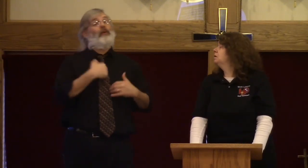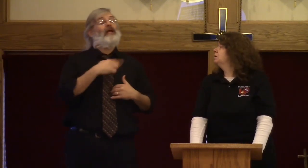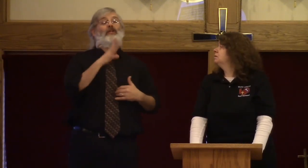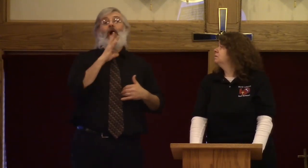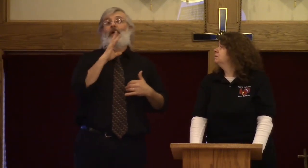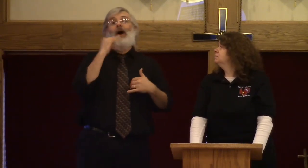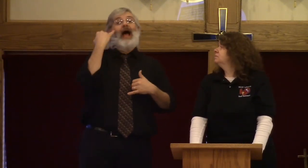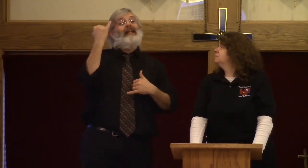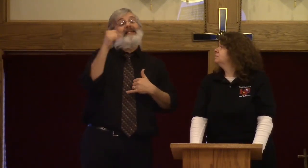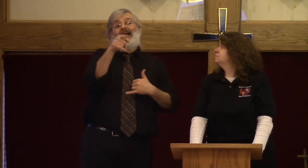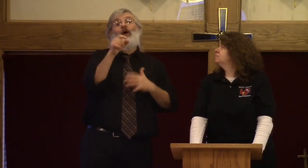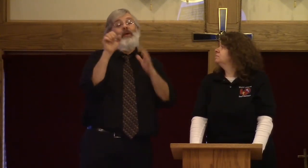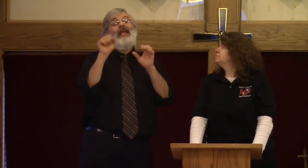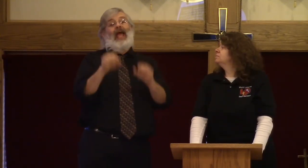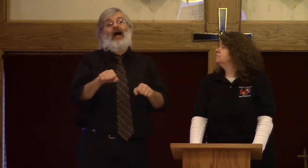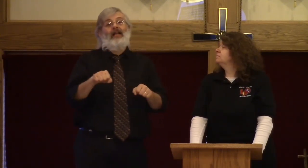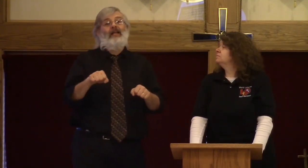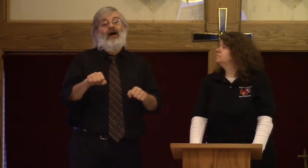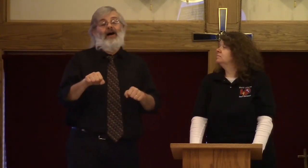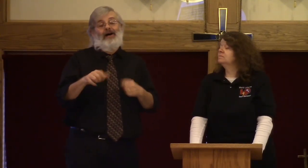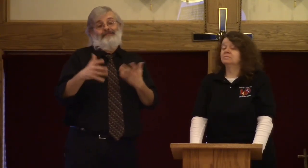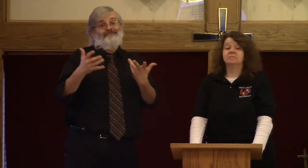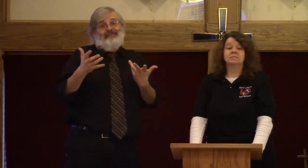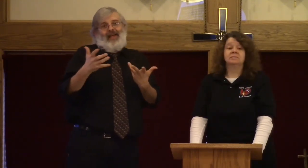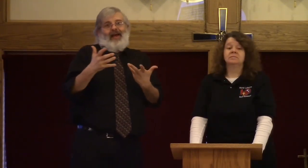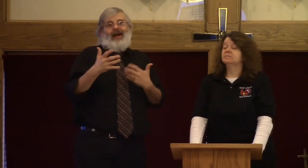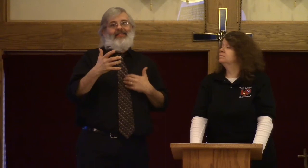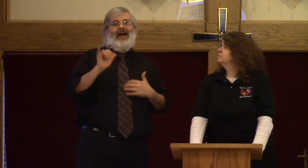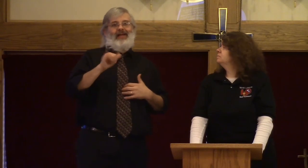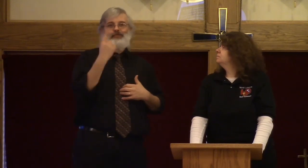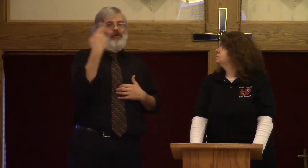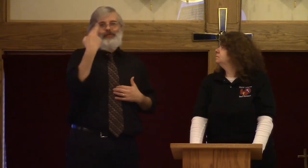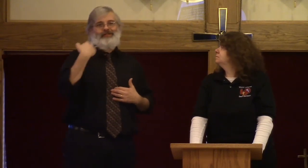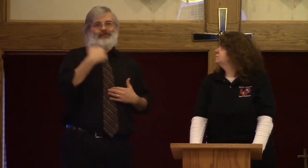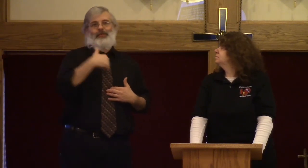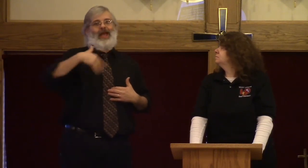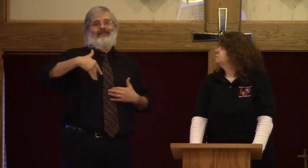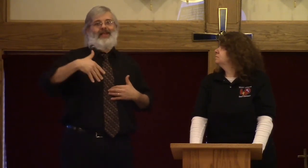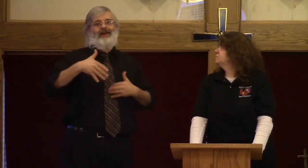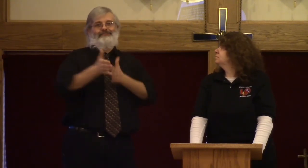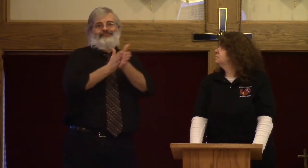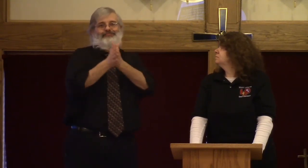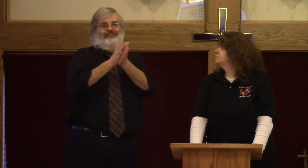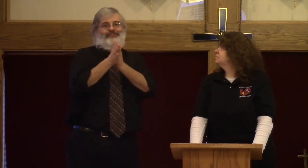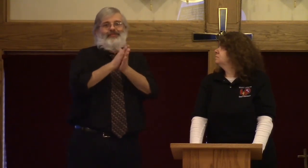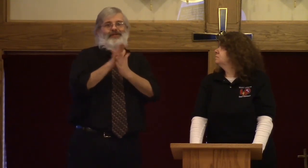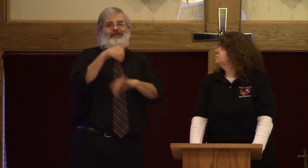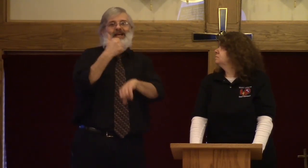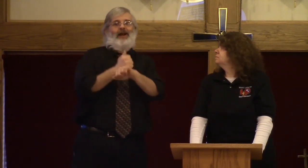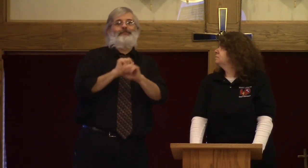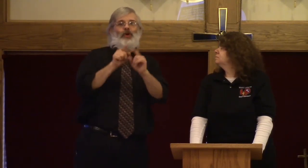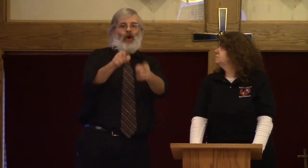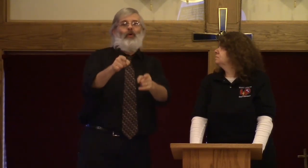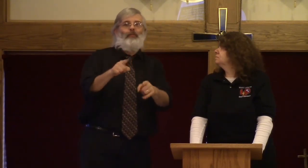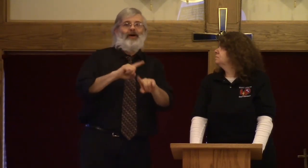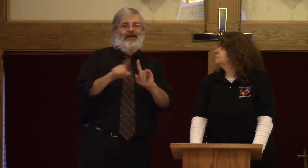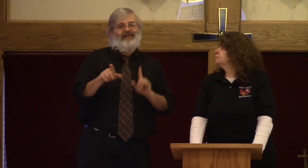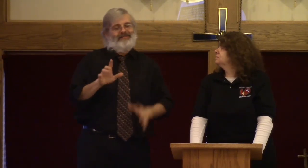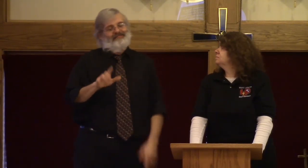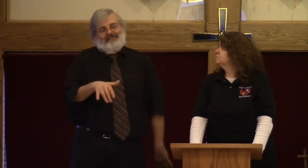can talk about ideas that we can. That's one of the reasons we haven't yet to set it up to go. But